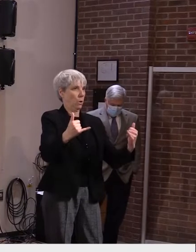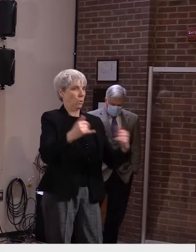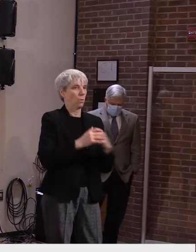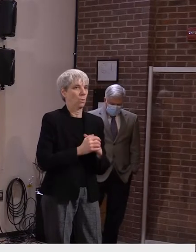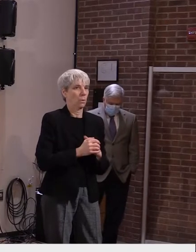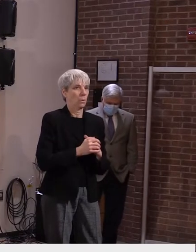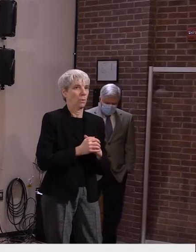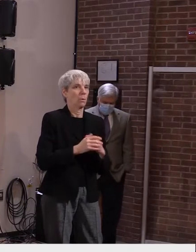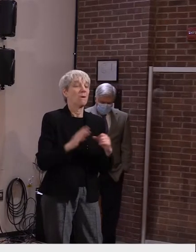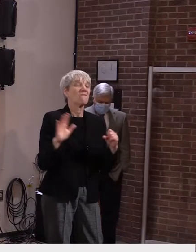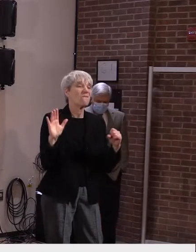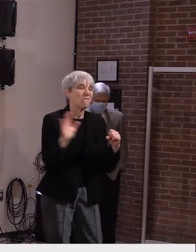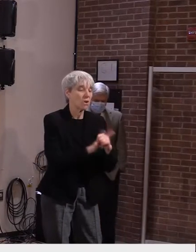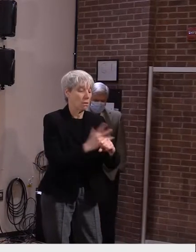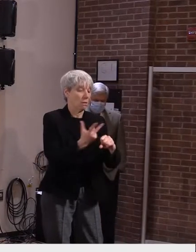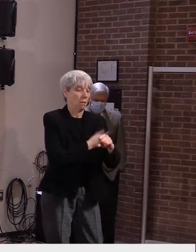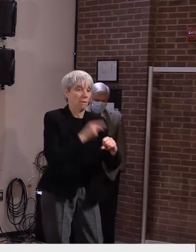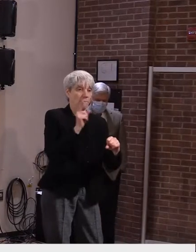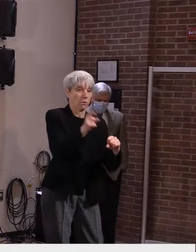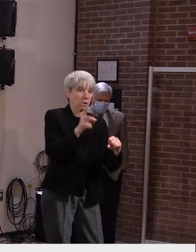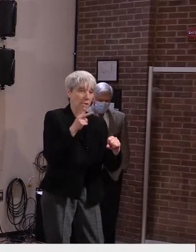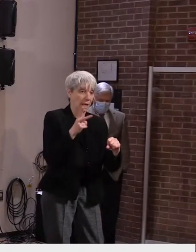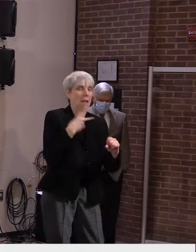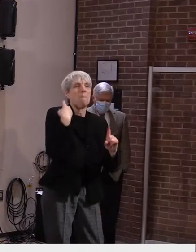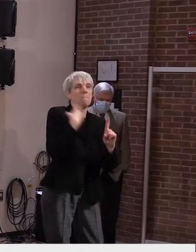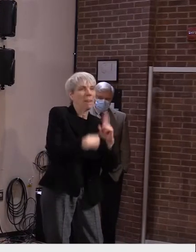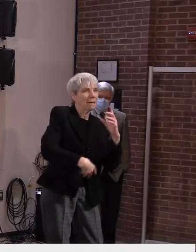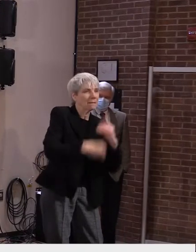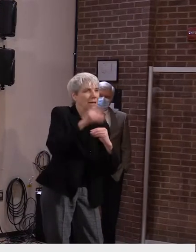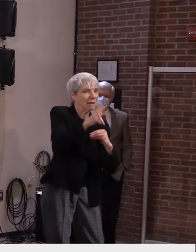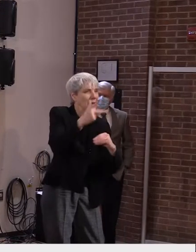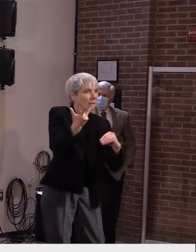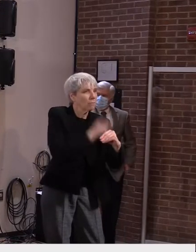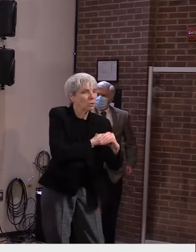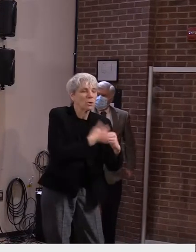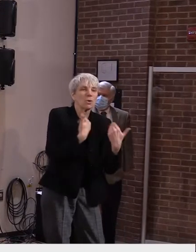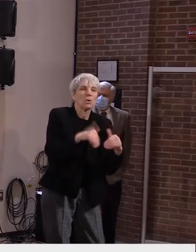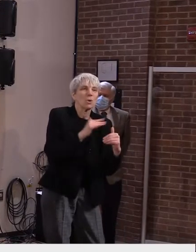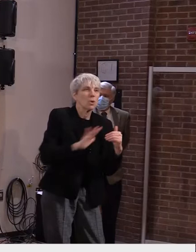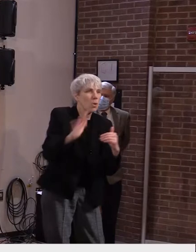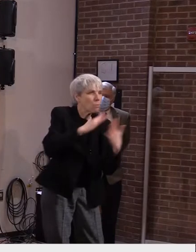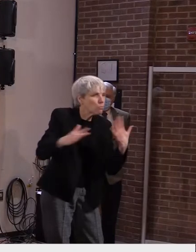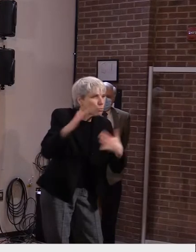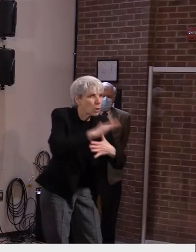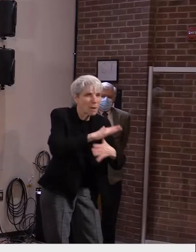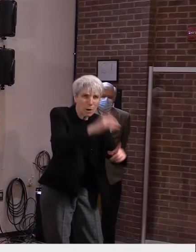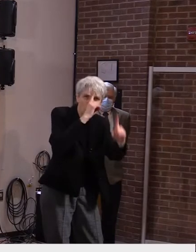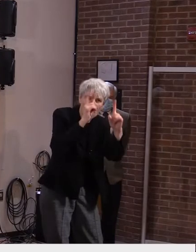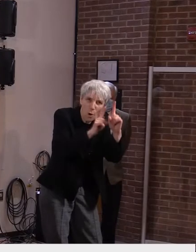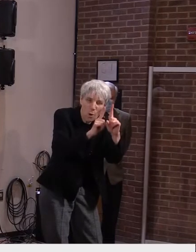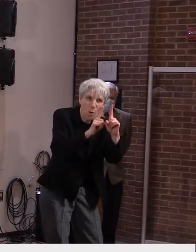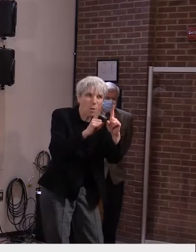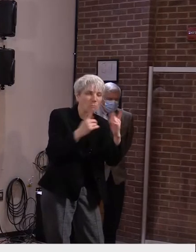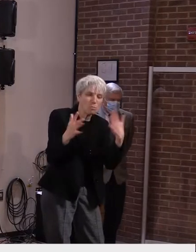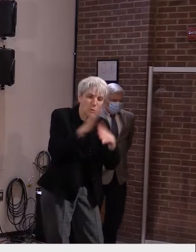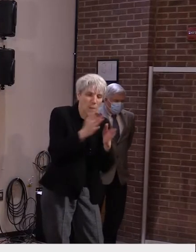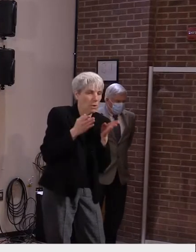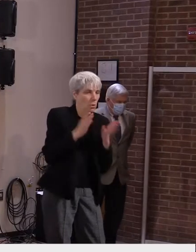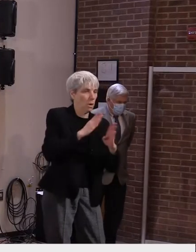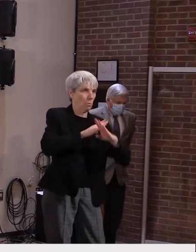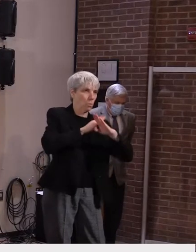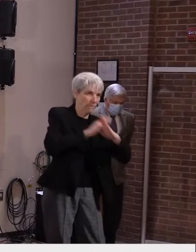and having your booster should, in fact, be your primary strategy for avoiding a serious